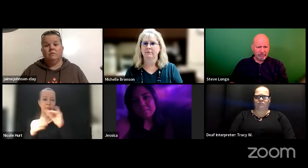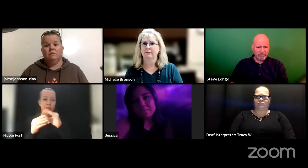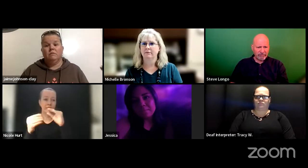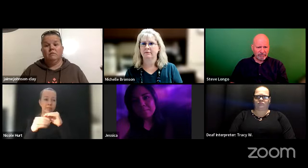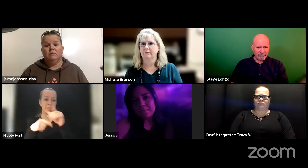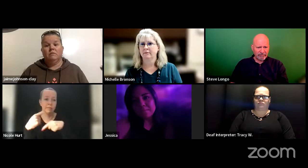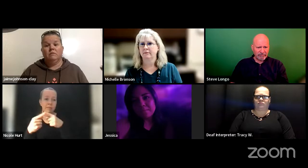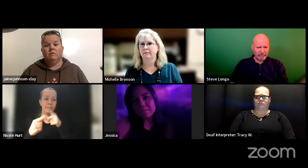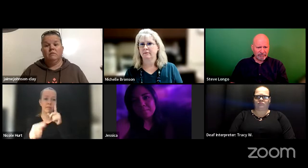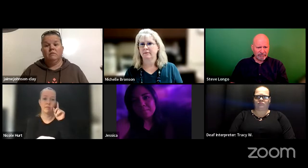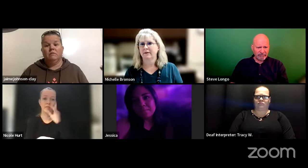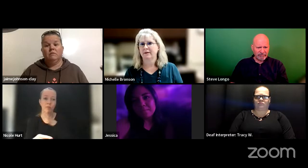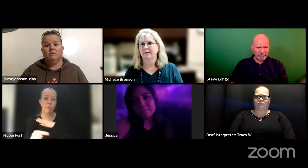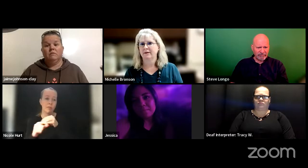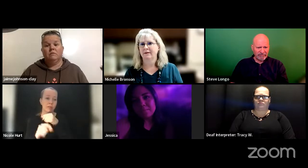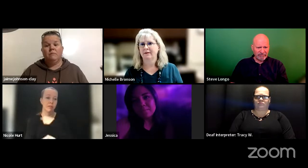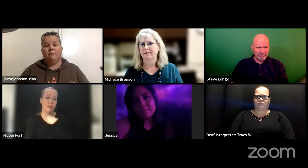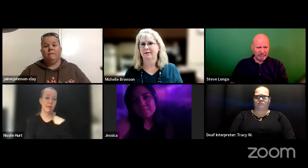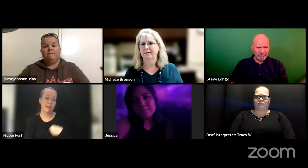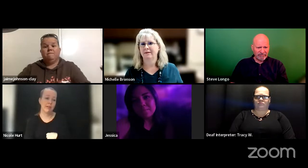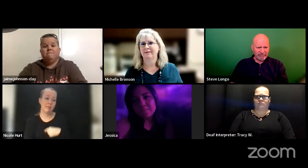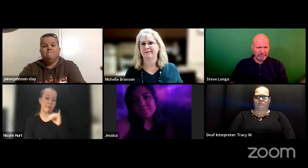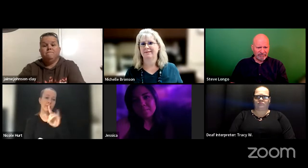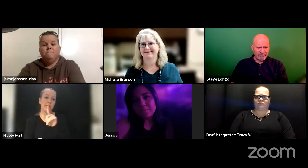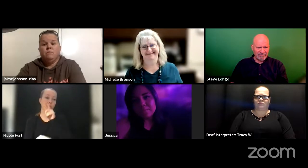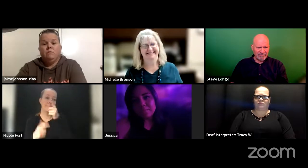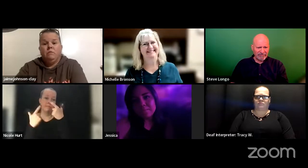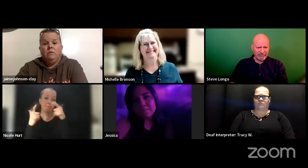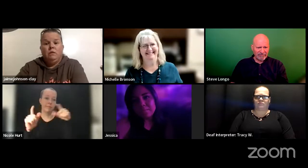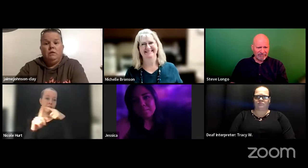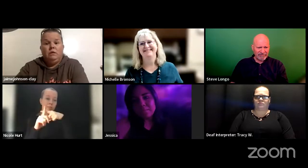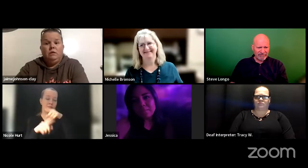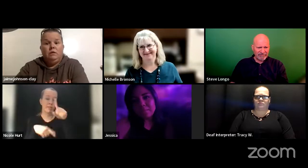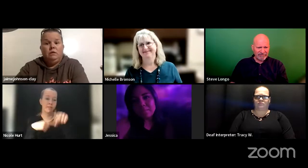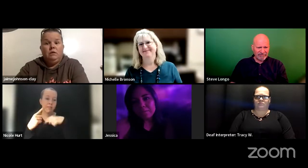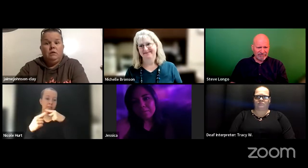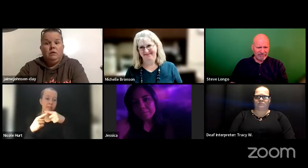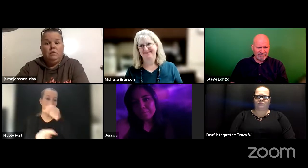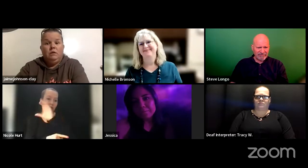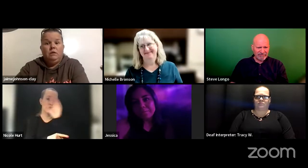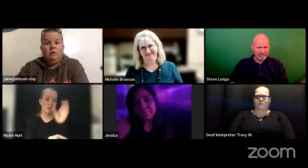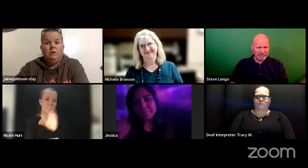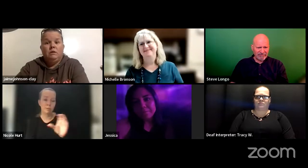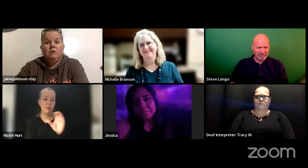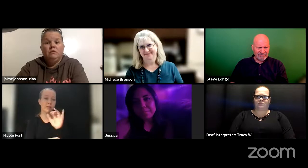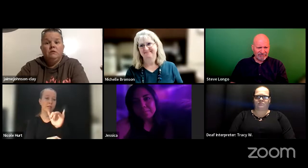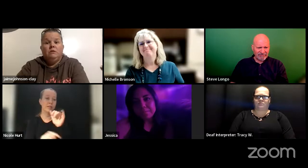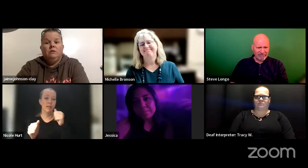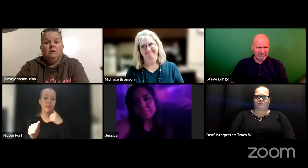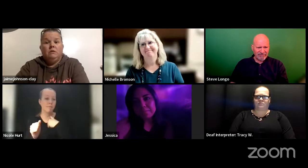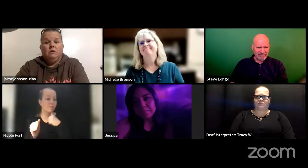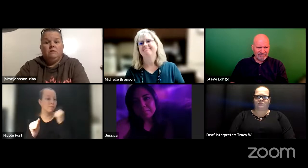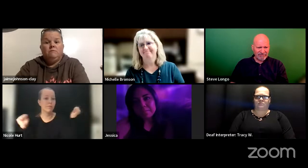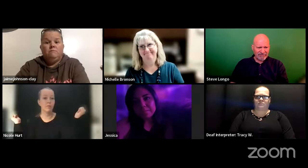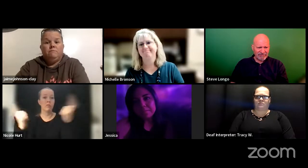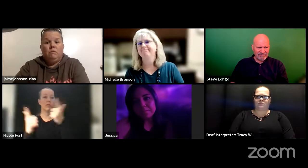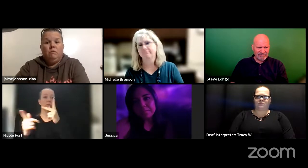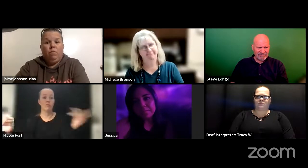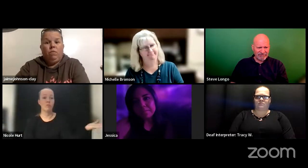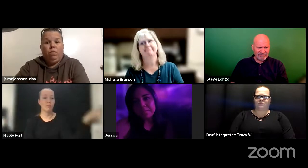I'd also like to say I absolutely loved the story time